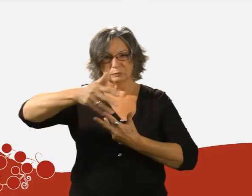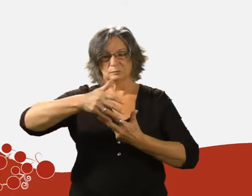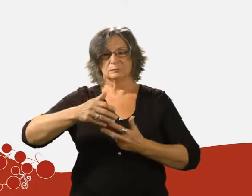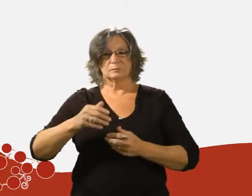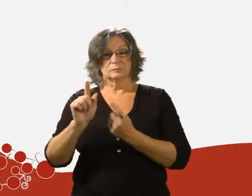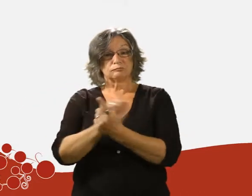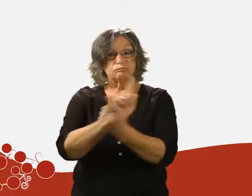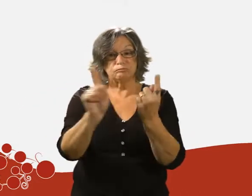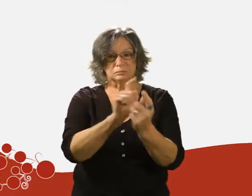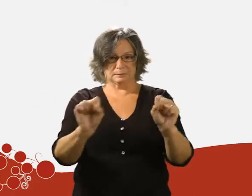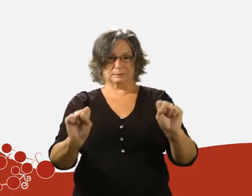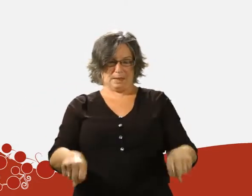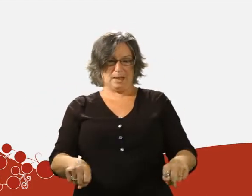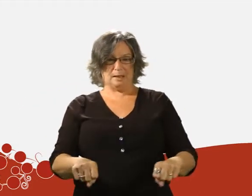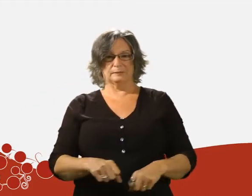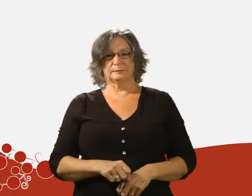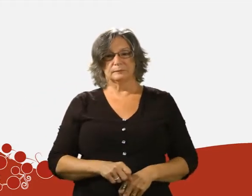Socialize and meet new people.